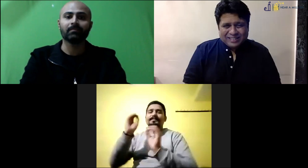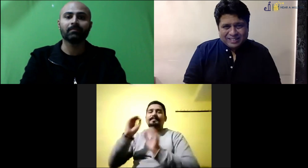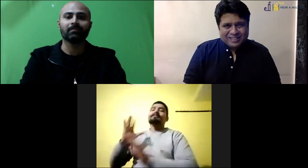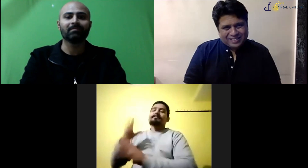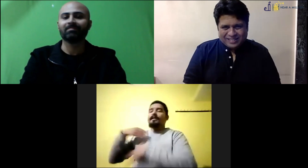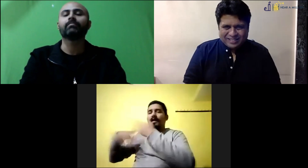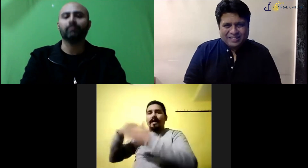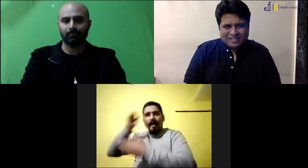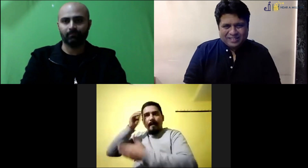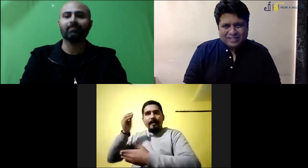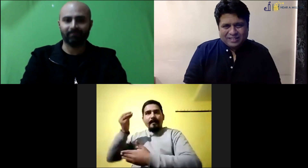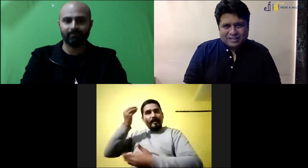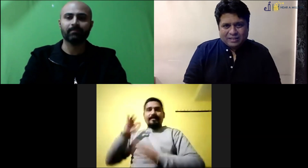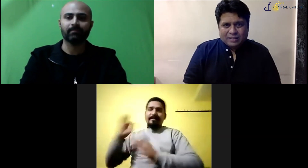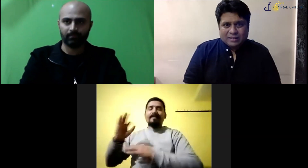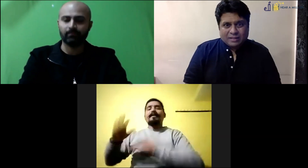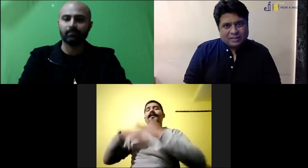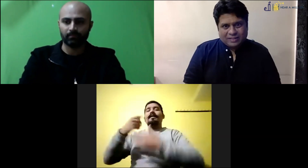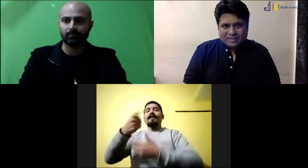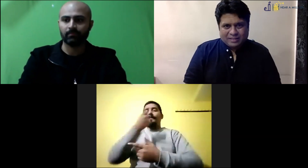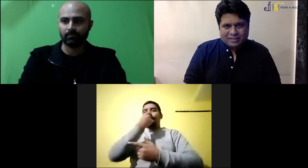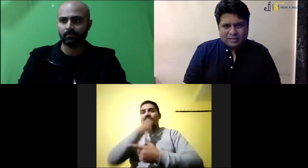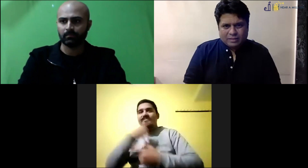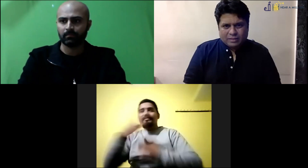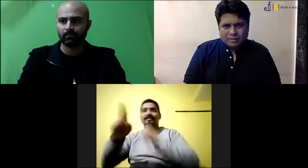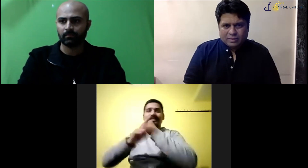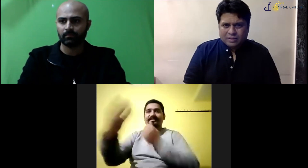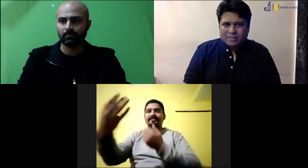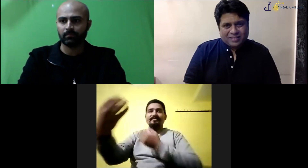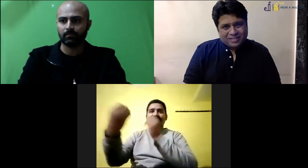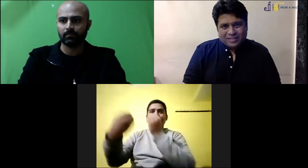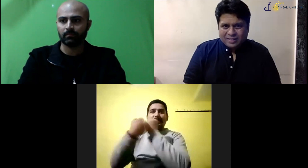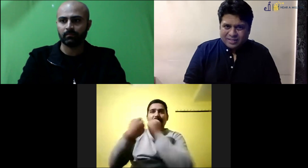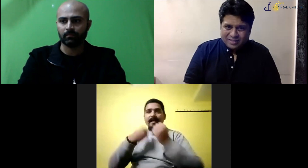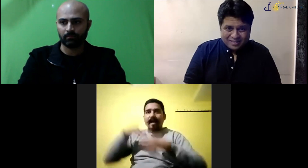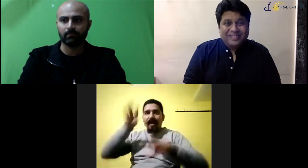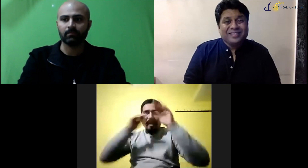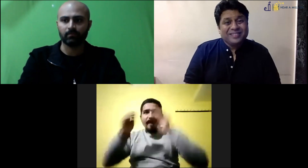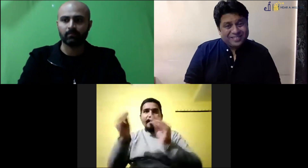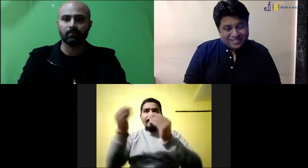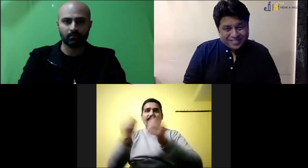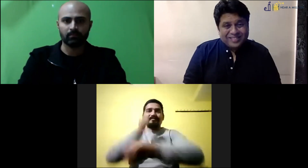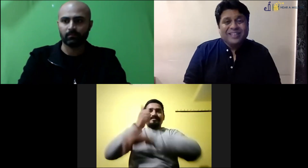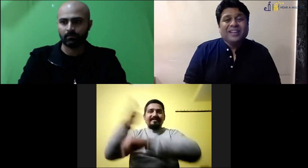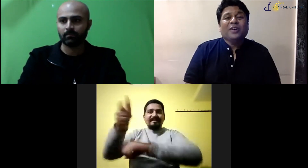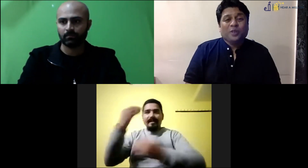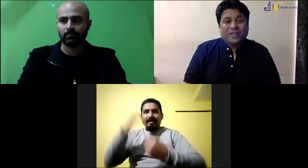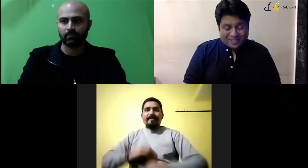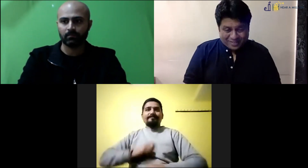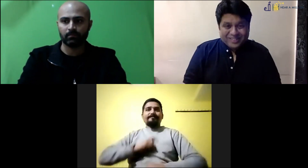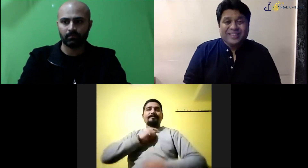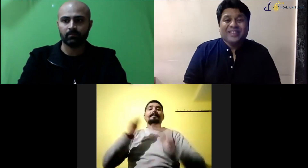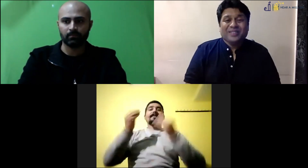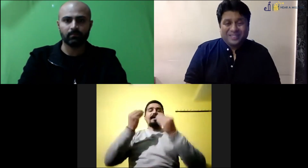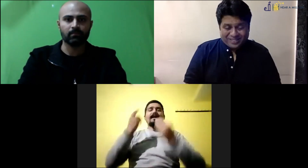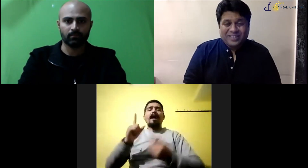information, we've tried to give them some sort of knowledge and awareness. Then we got in touch with Tushar and Dr. Alim,